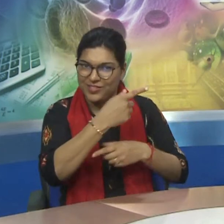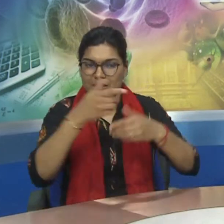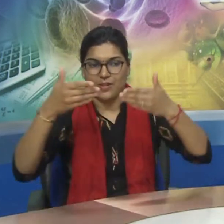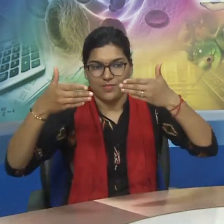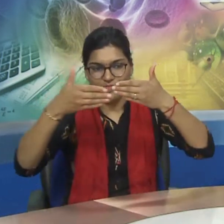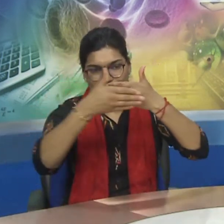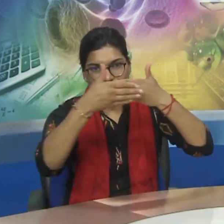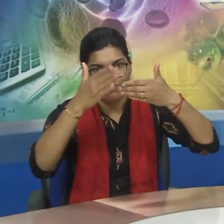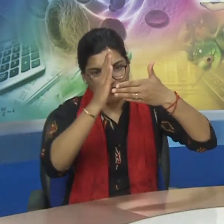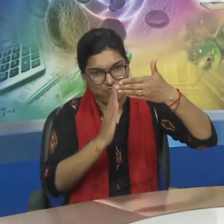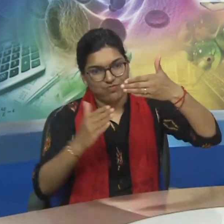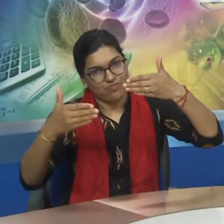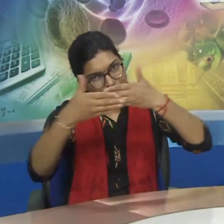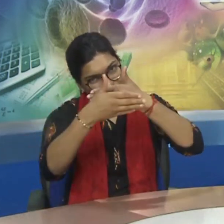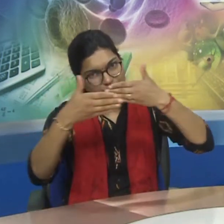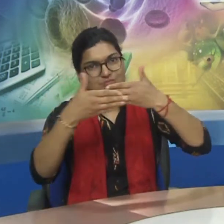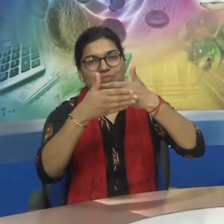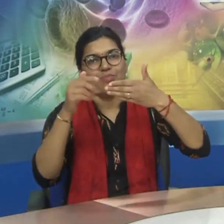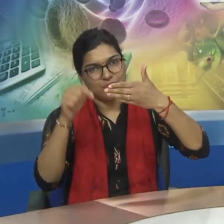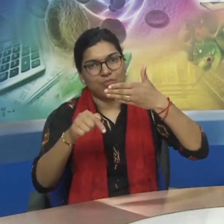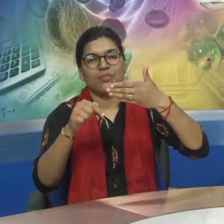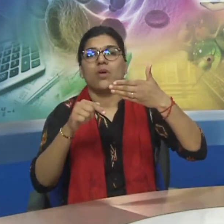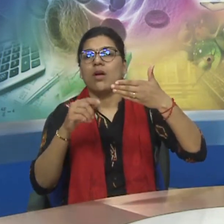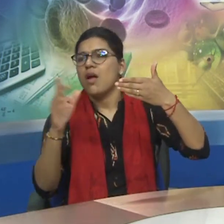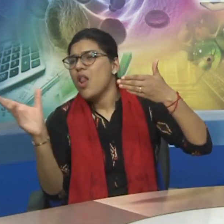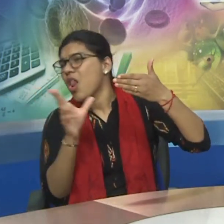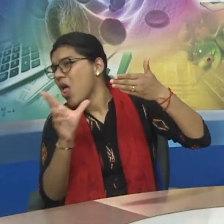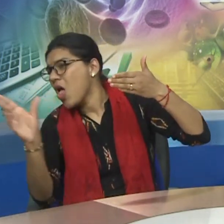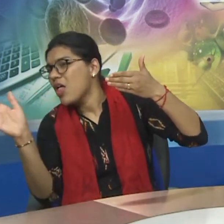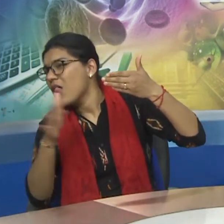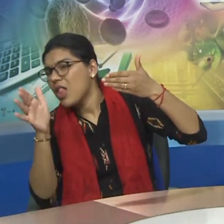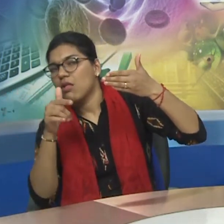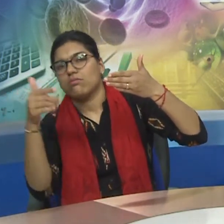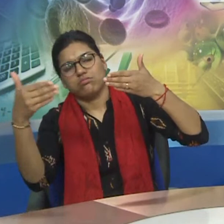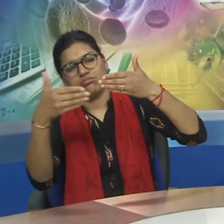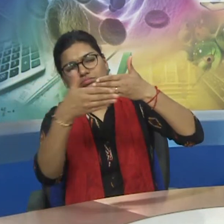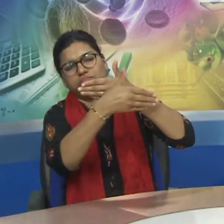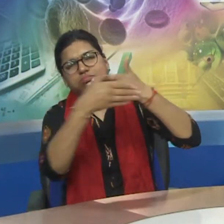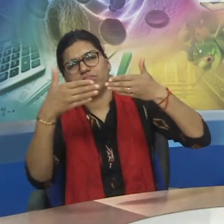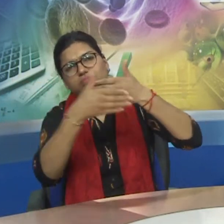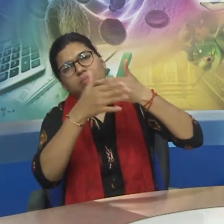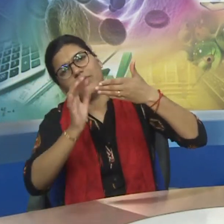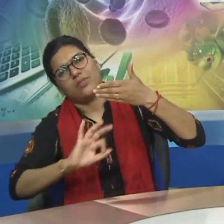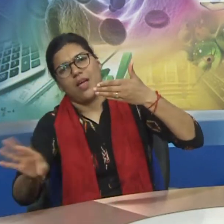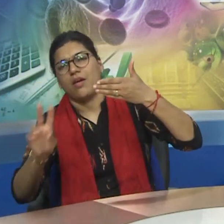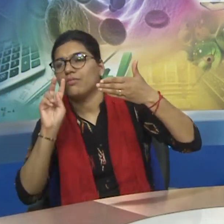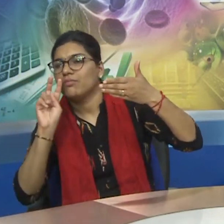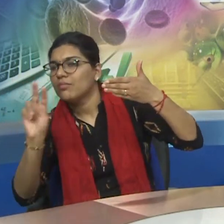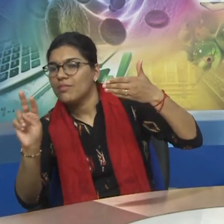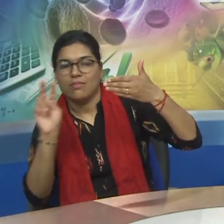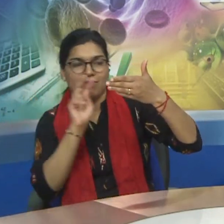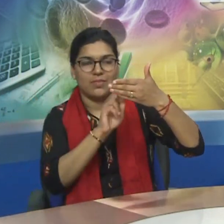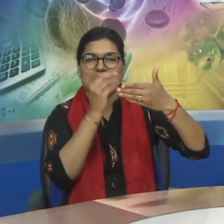and the table, team 5, team 6. So this way your screen will appear. Some content would